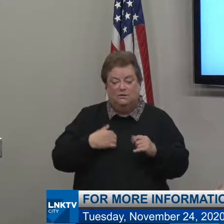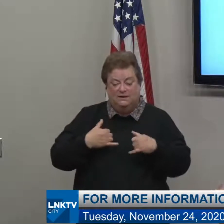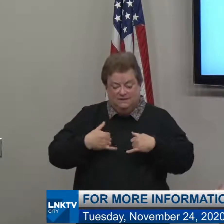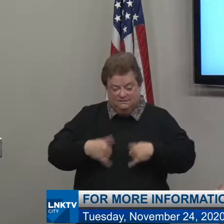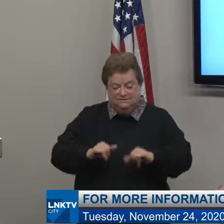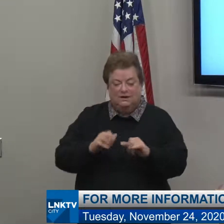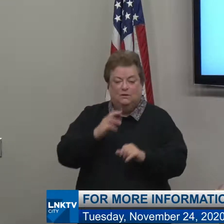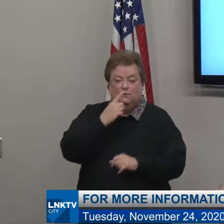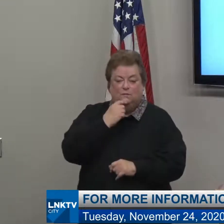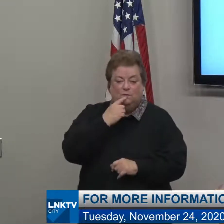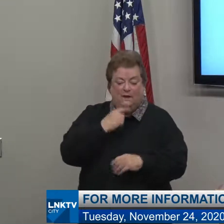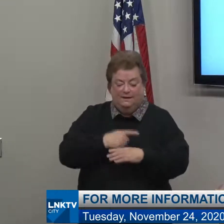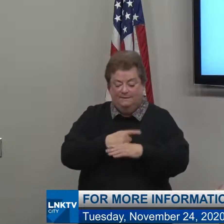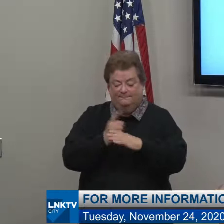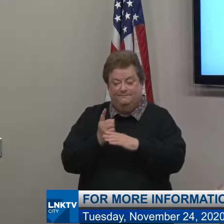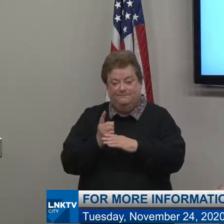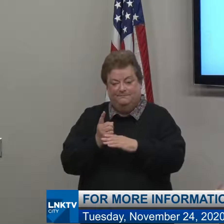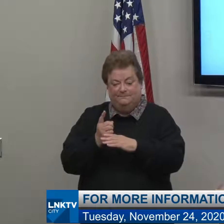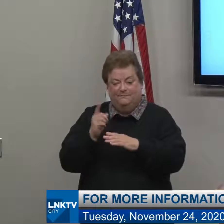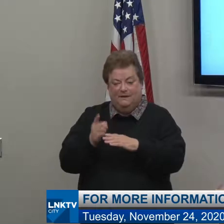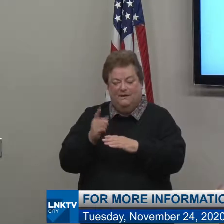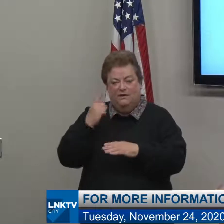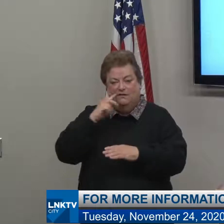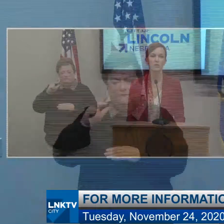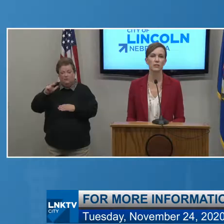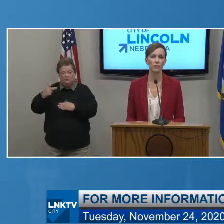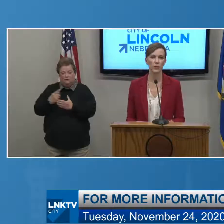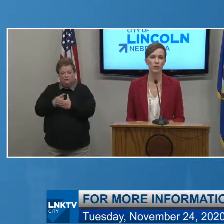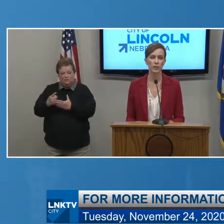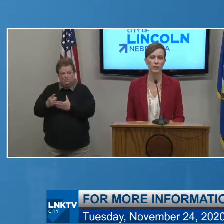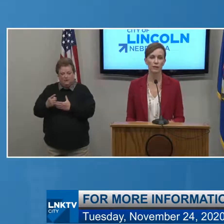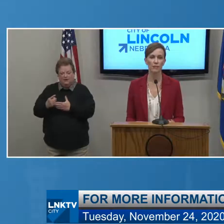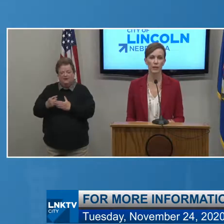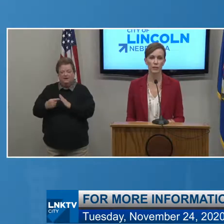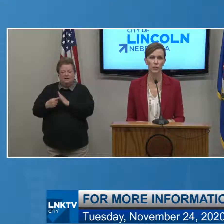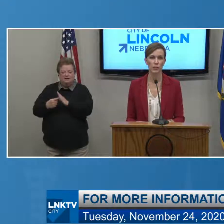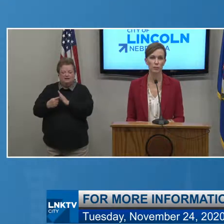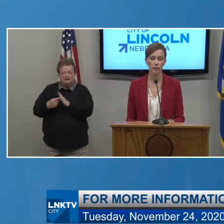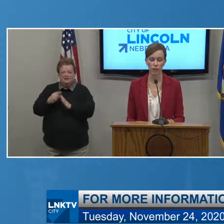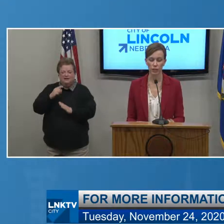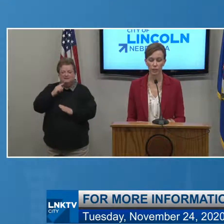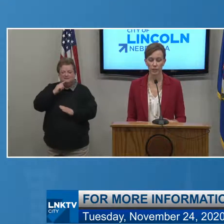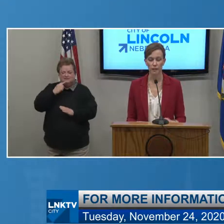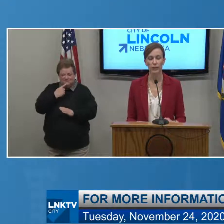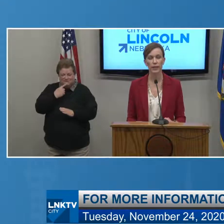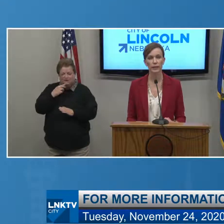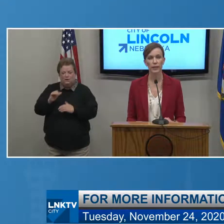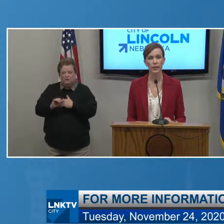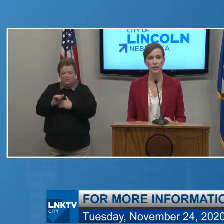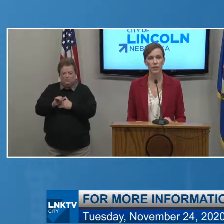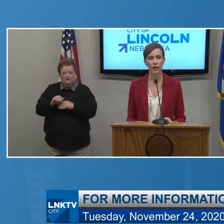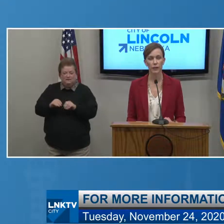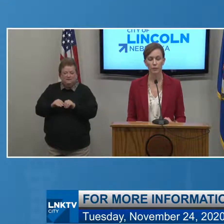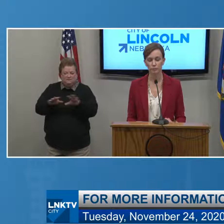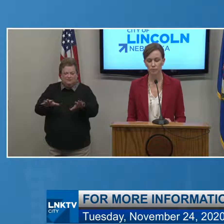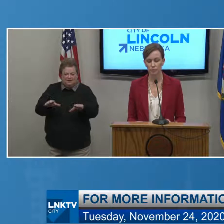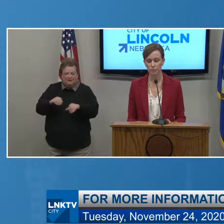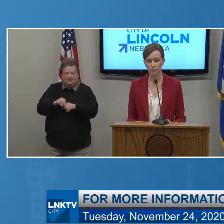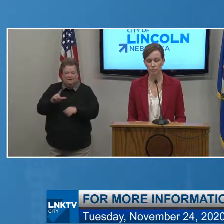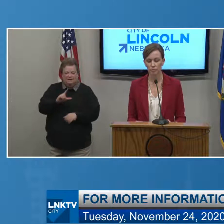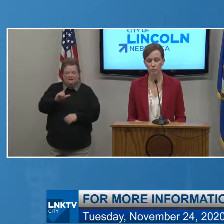of the COVID-19 risk dial for a 3rd week, indicating a severe risk of virus transmission in Lincoln and Lancaster